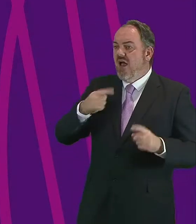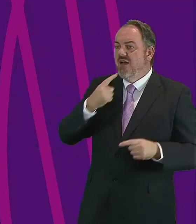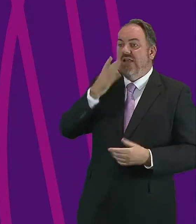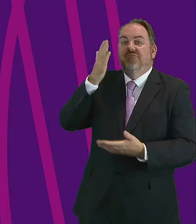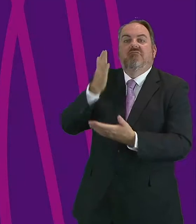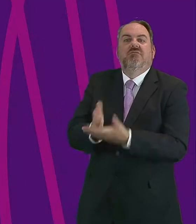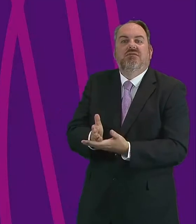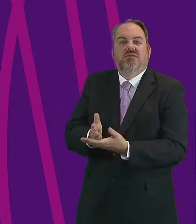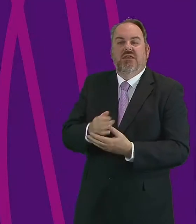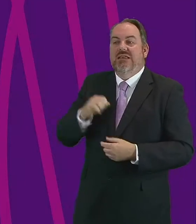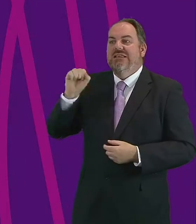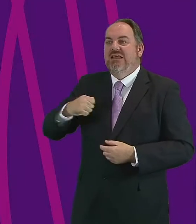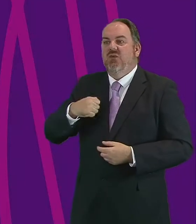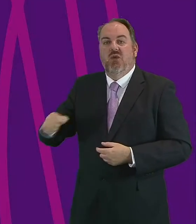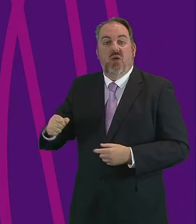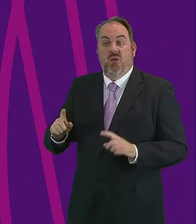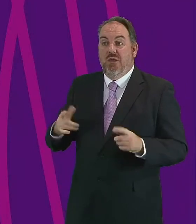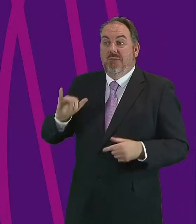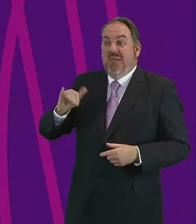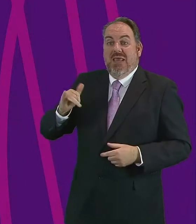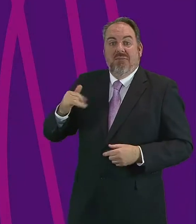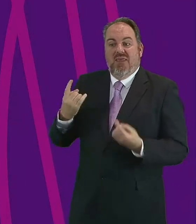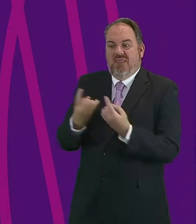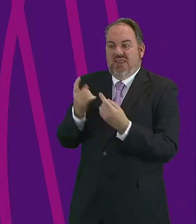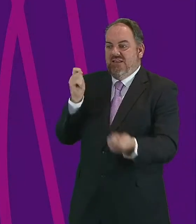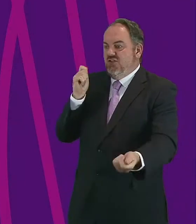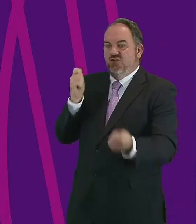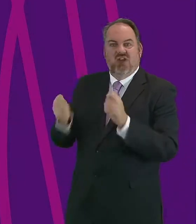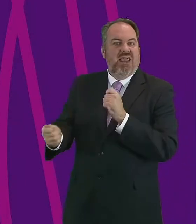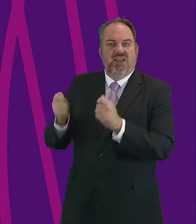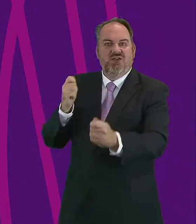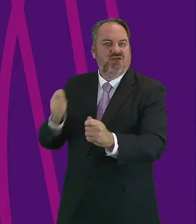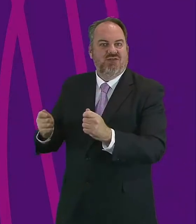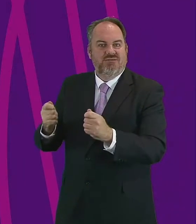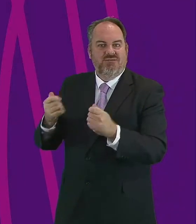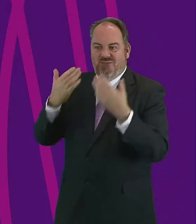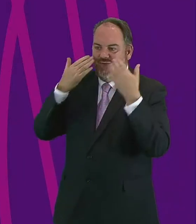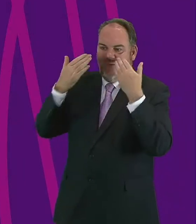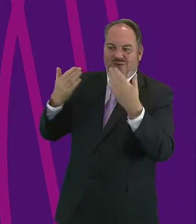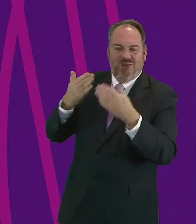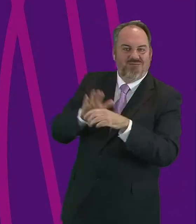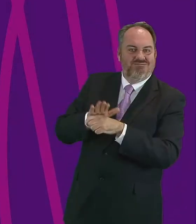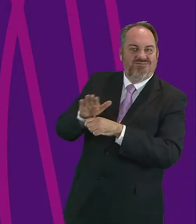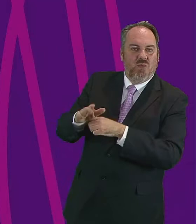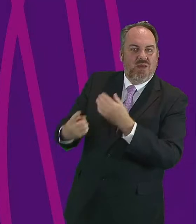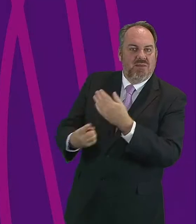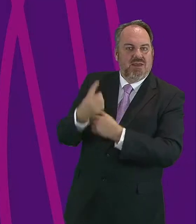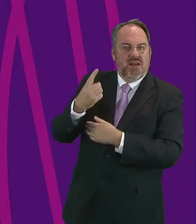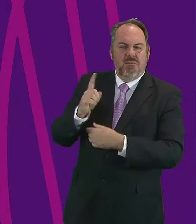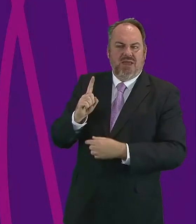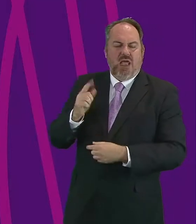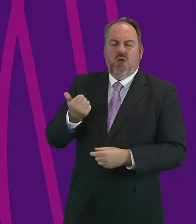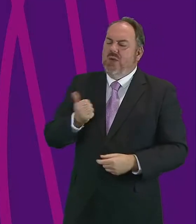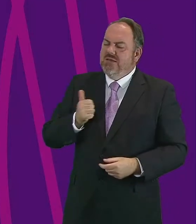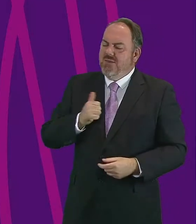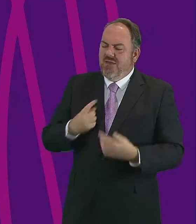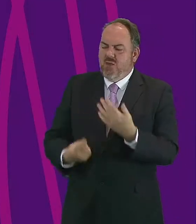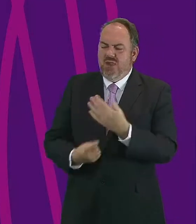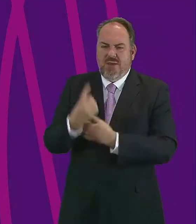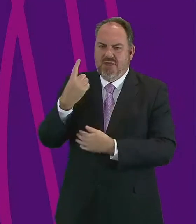imagine circumstances in which regulations could be used, but I'd be very surprised if they were to be used in these